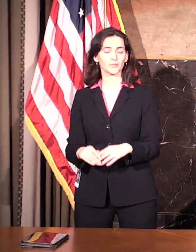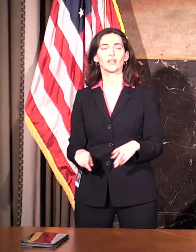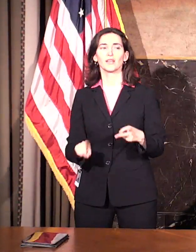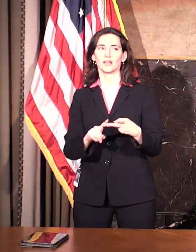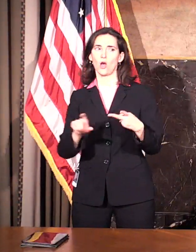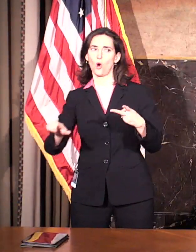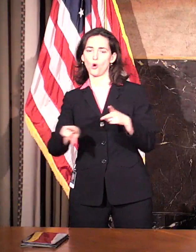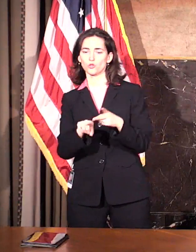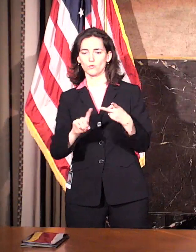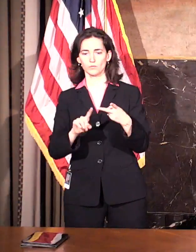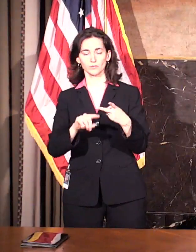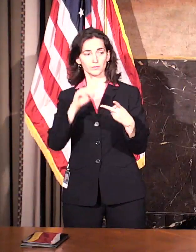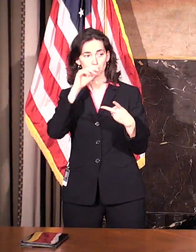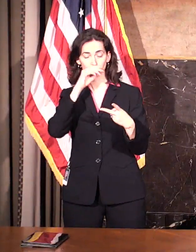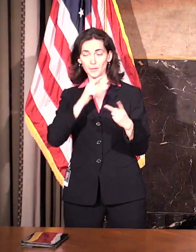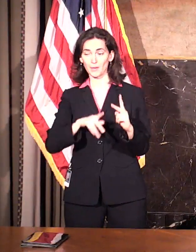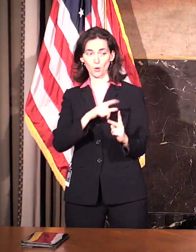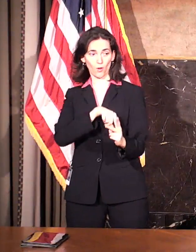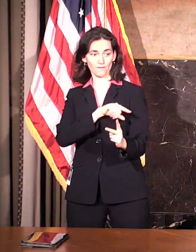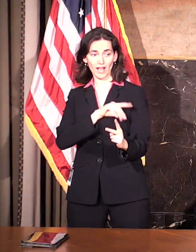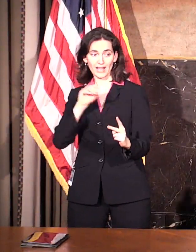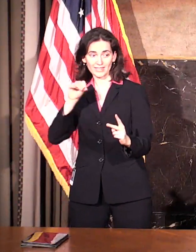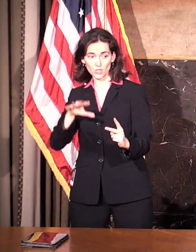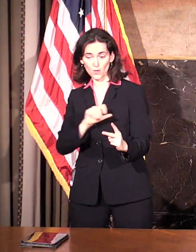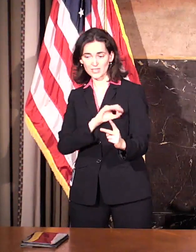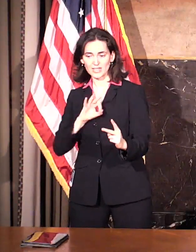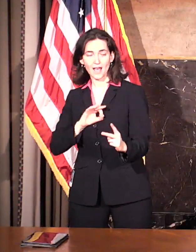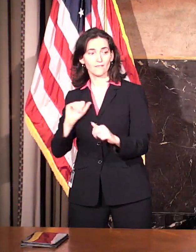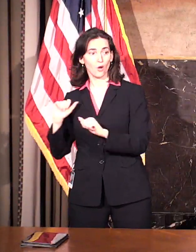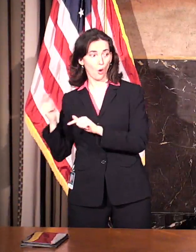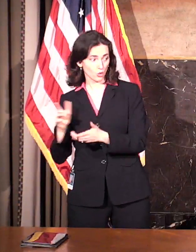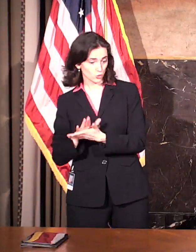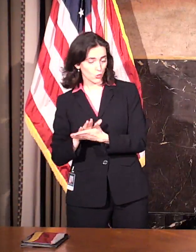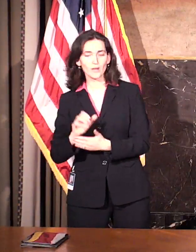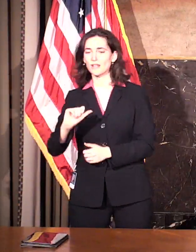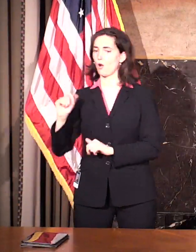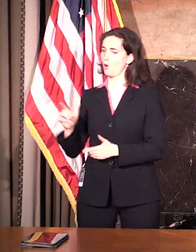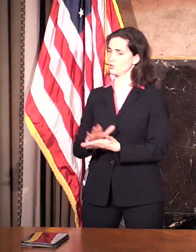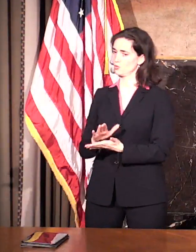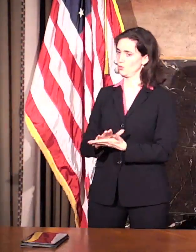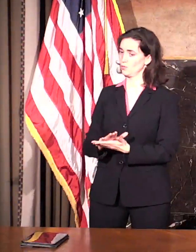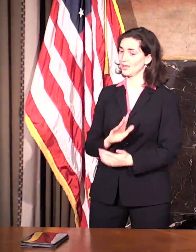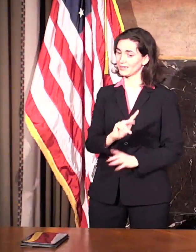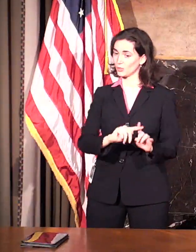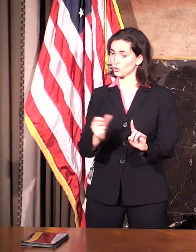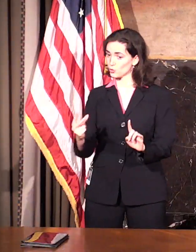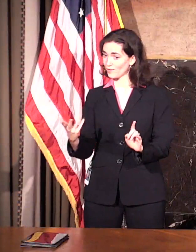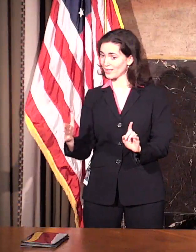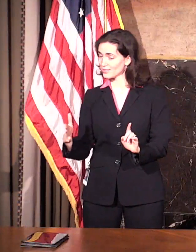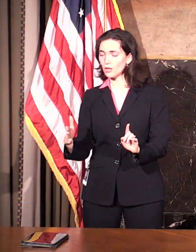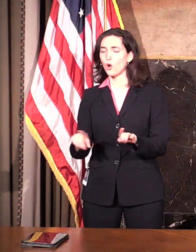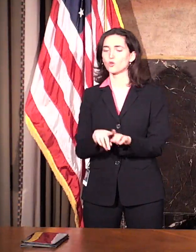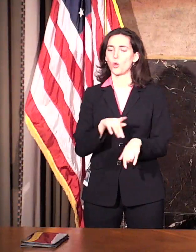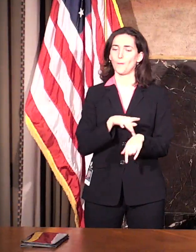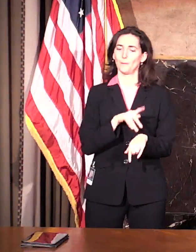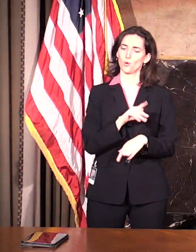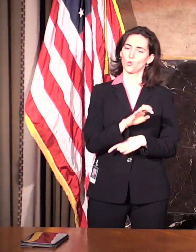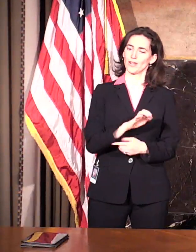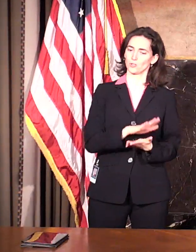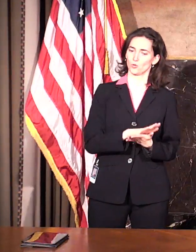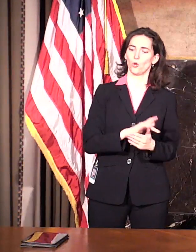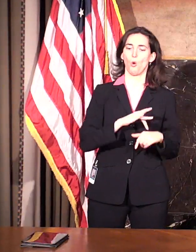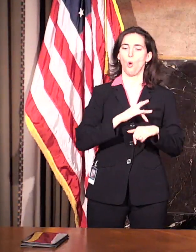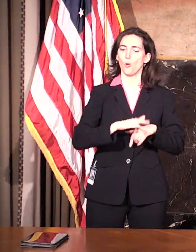It's all schools, and it's not just K through 12. It is preschool too, early childhood learning